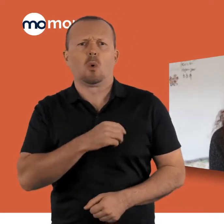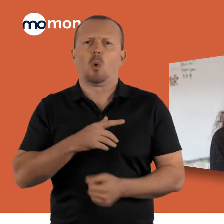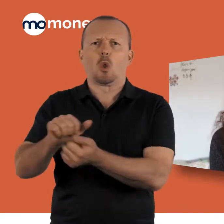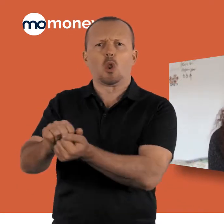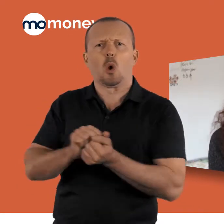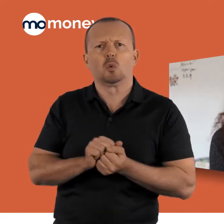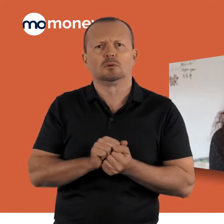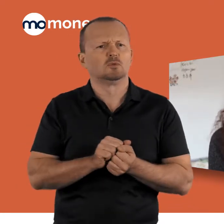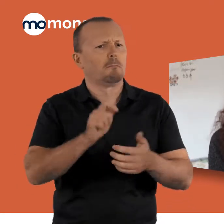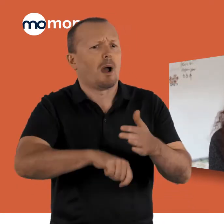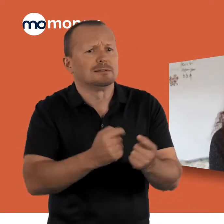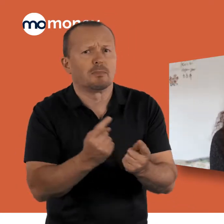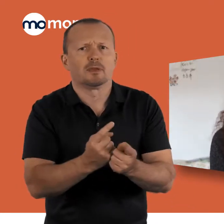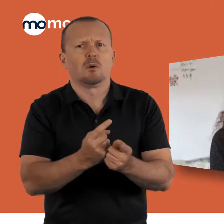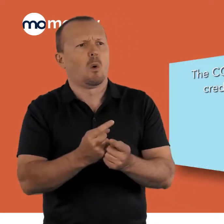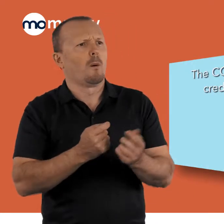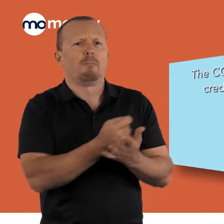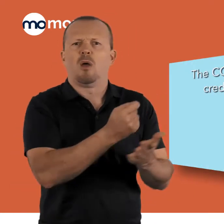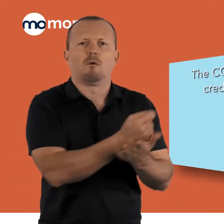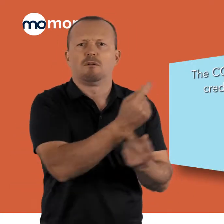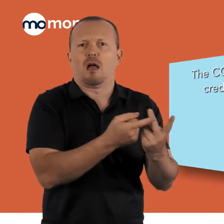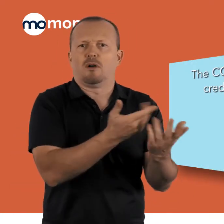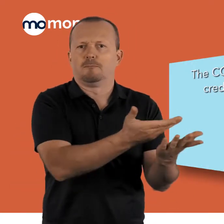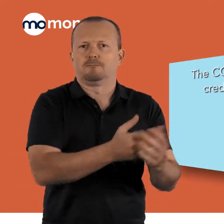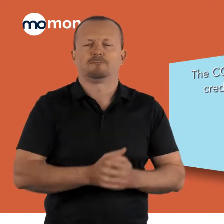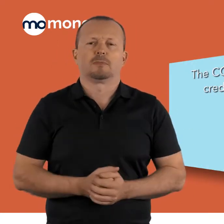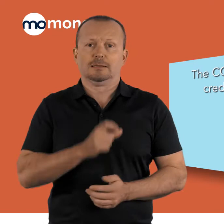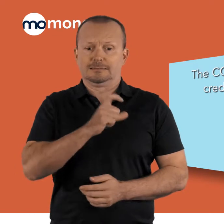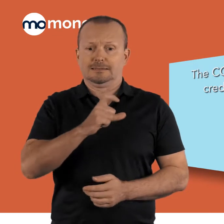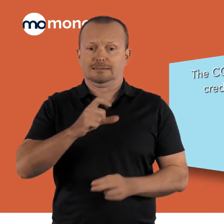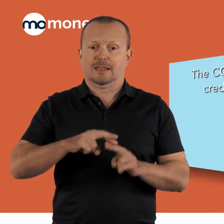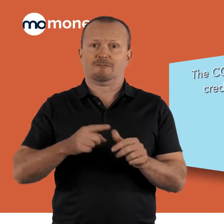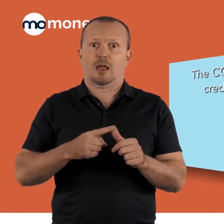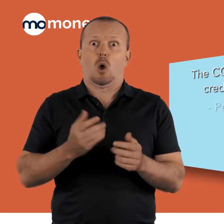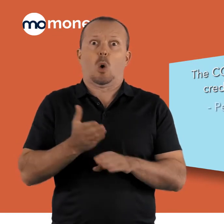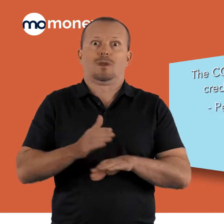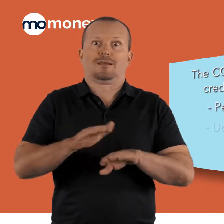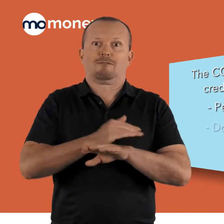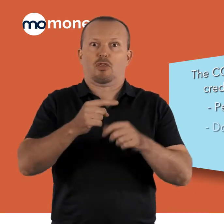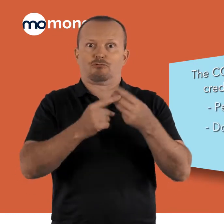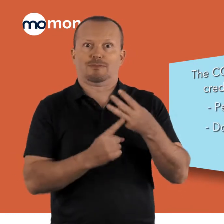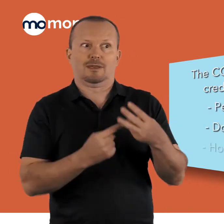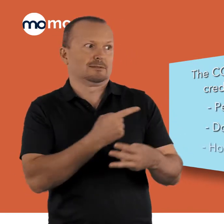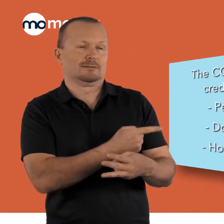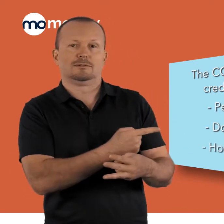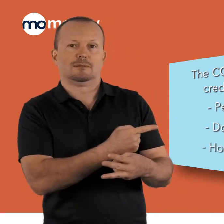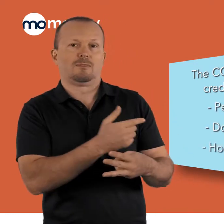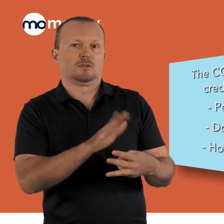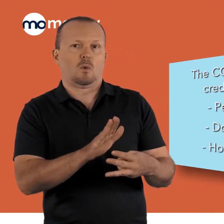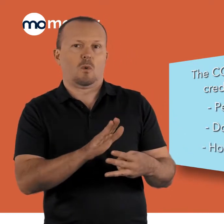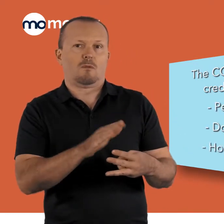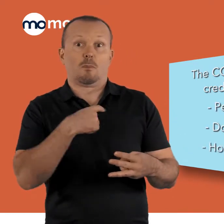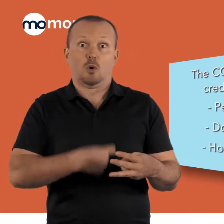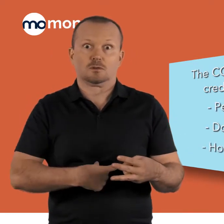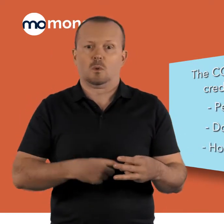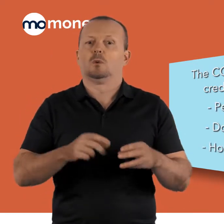something or to meet some other financial obligation. The CCCFA will only cover credit or loans used for personal, domestic or household purposes.